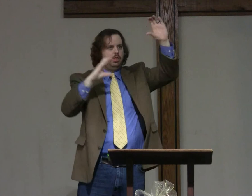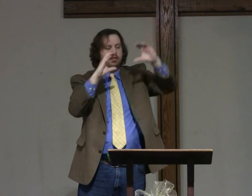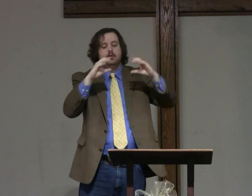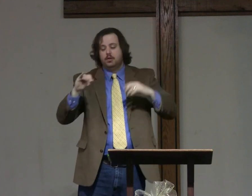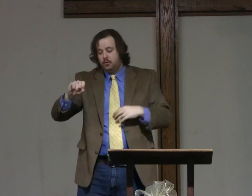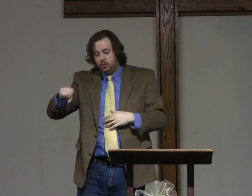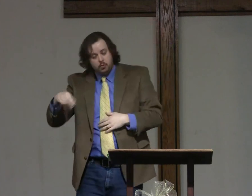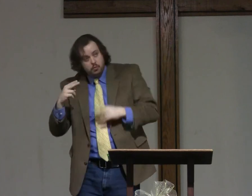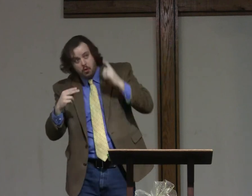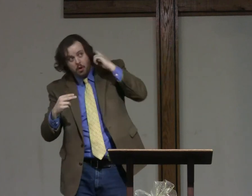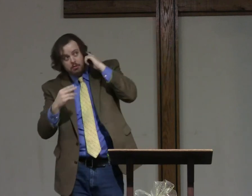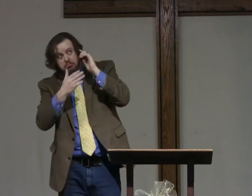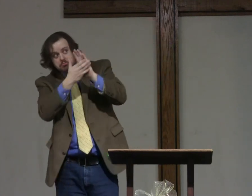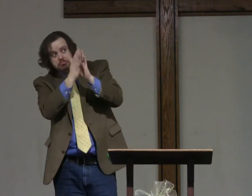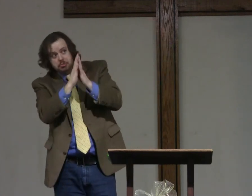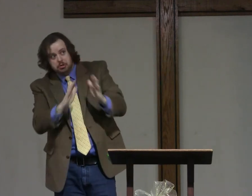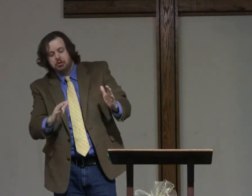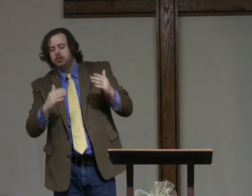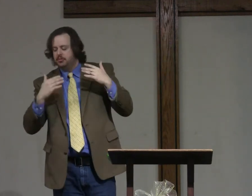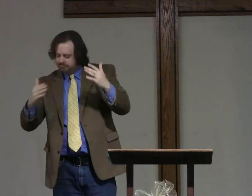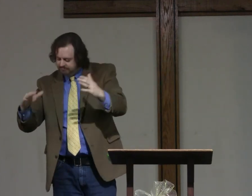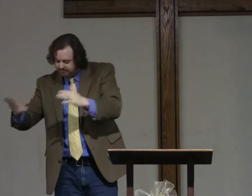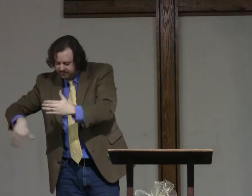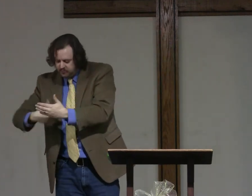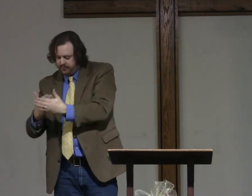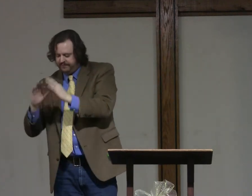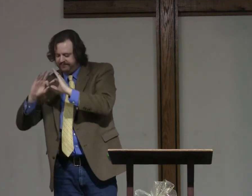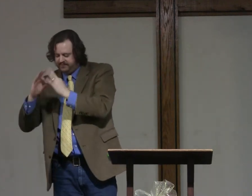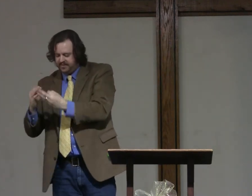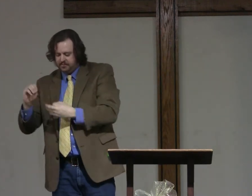So because they couldn't get along with each other. And so